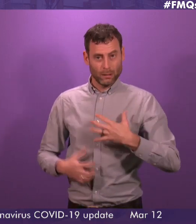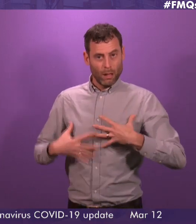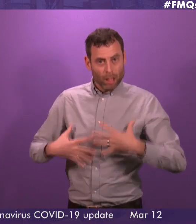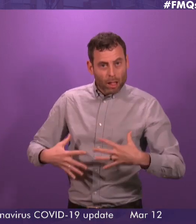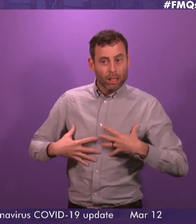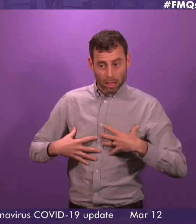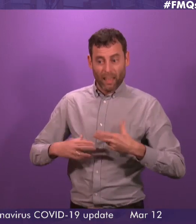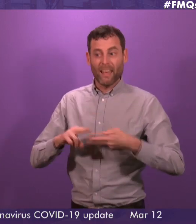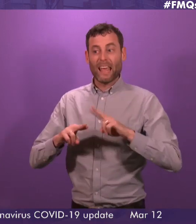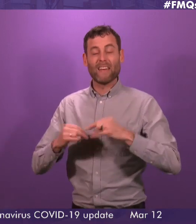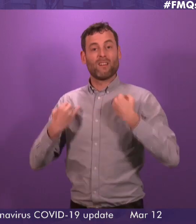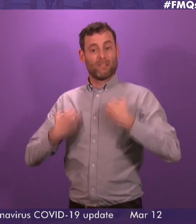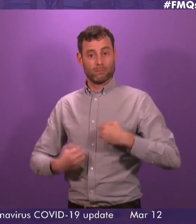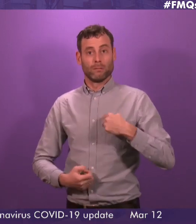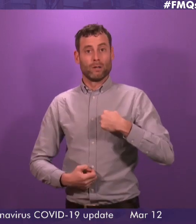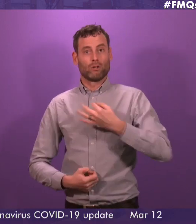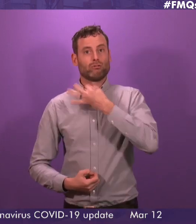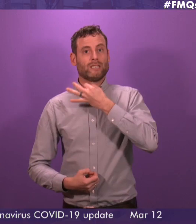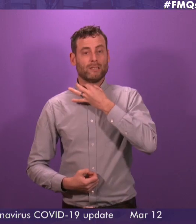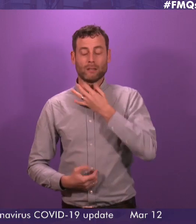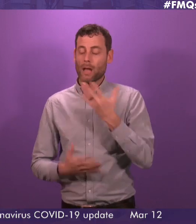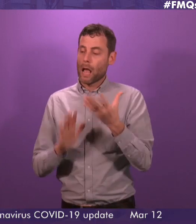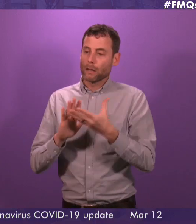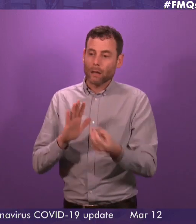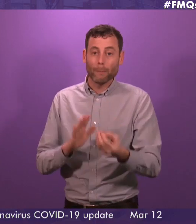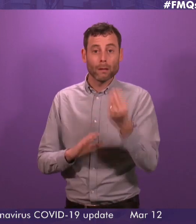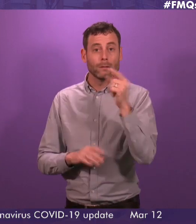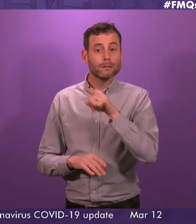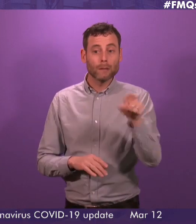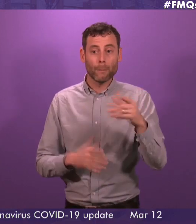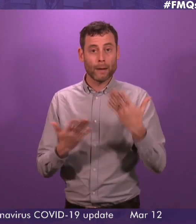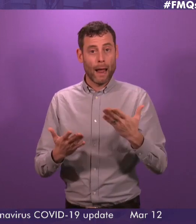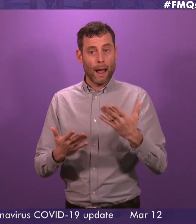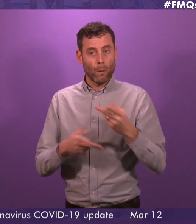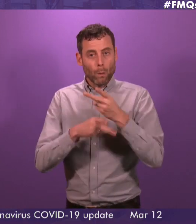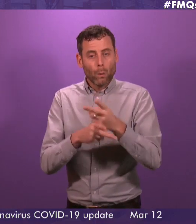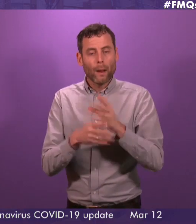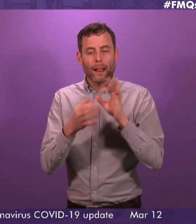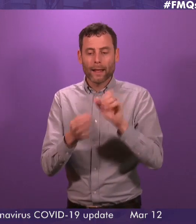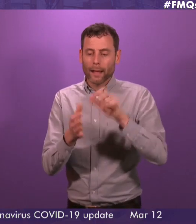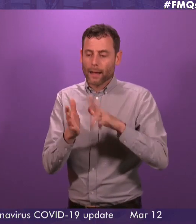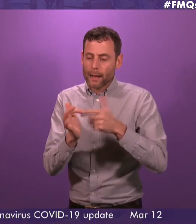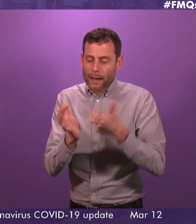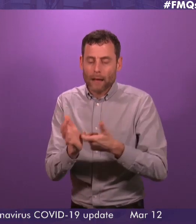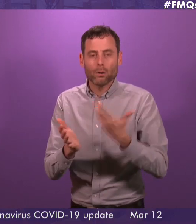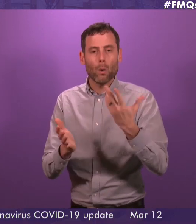are currently, for example, undergoing cancer treatment or recent transplant patients and so